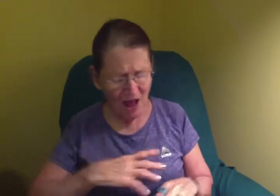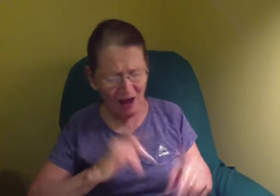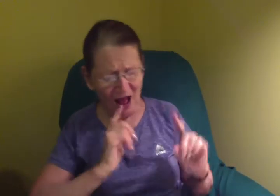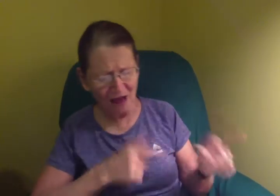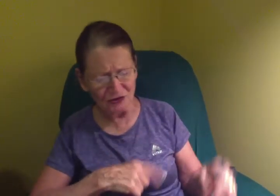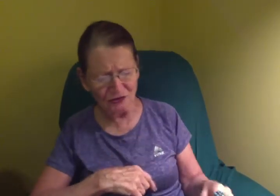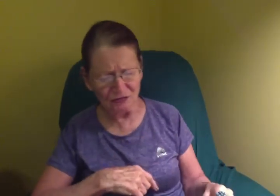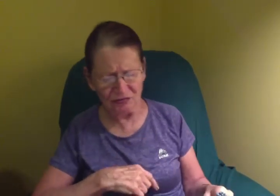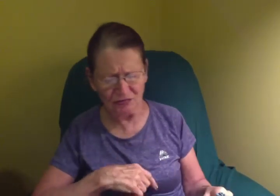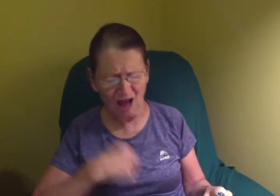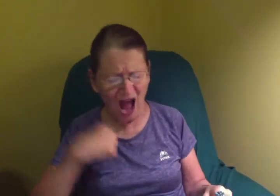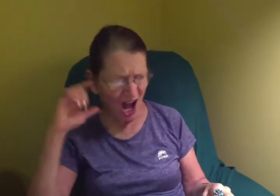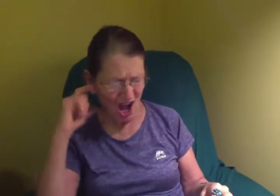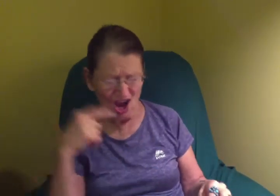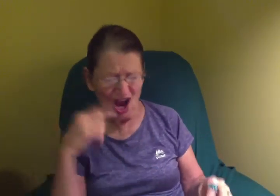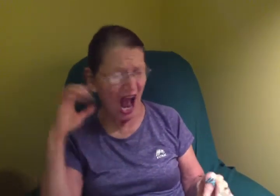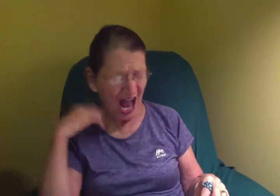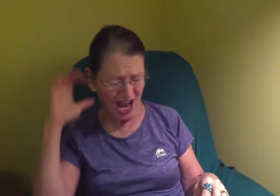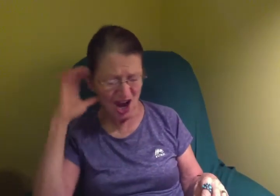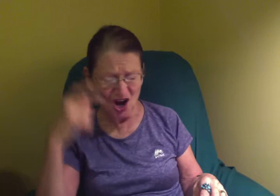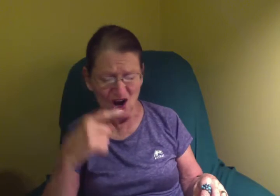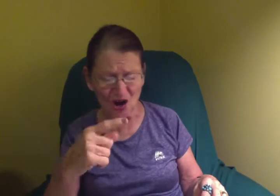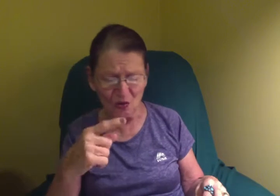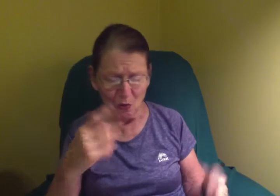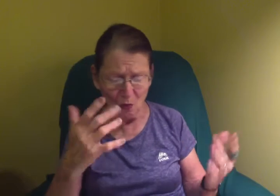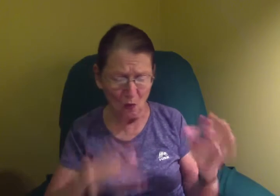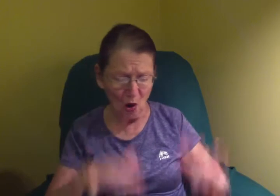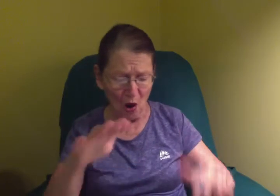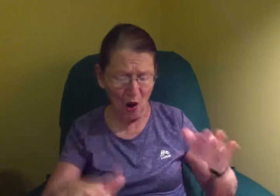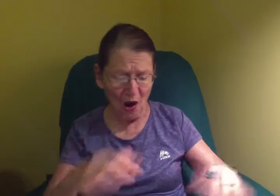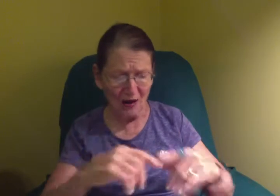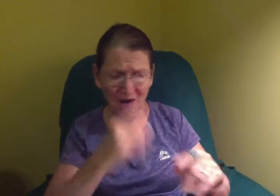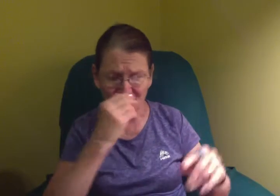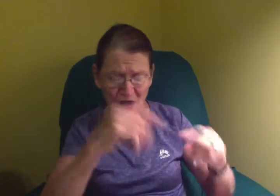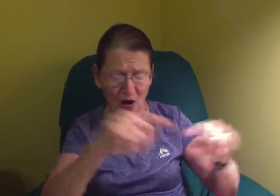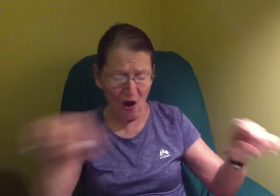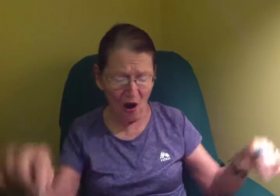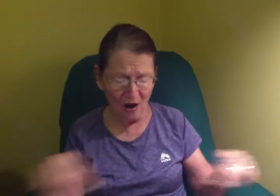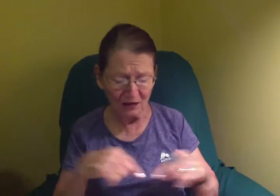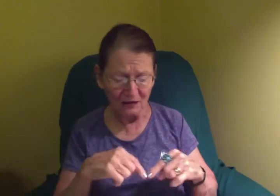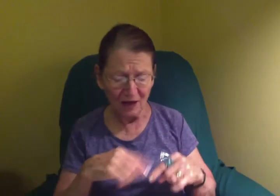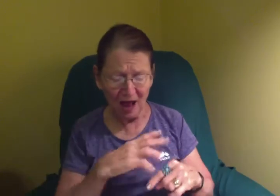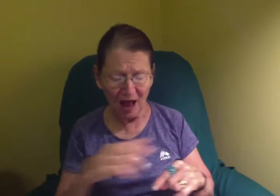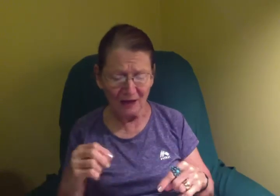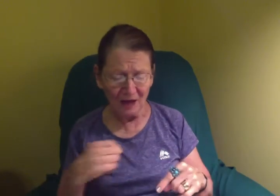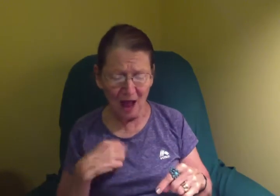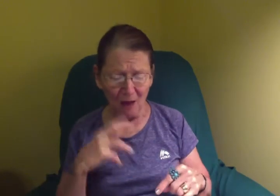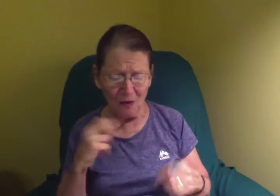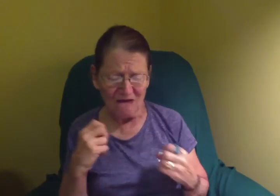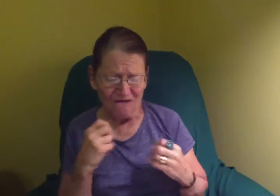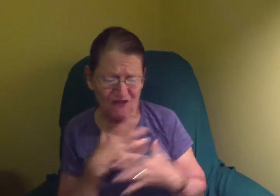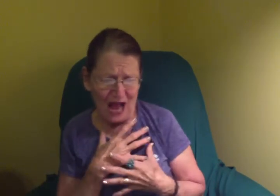I have to do. I think that the